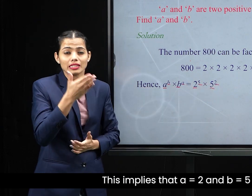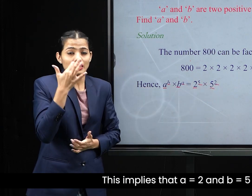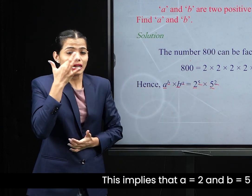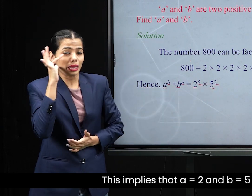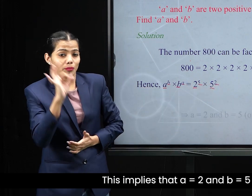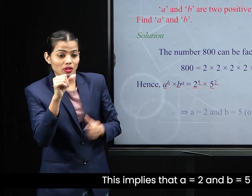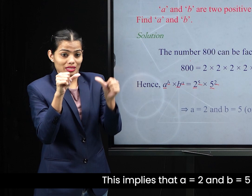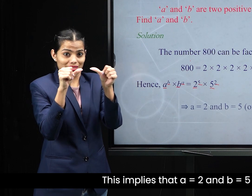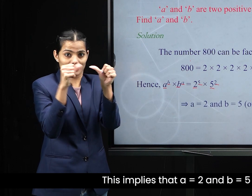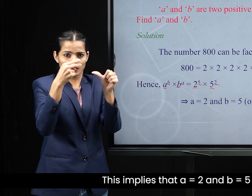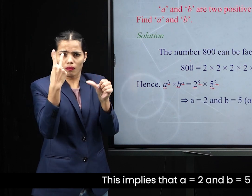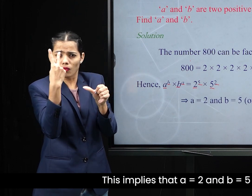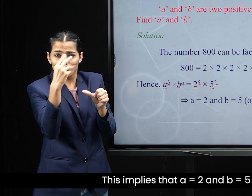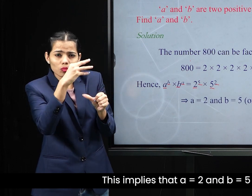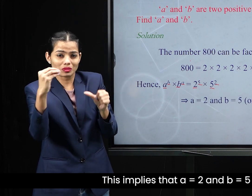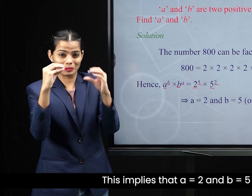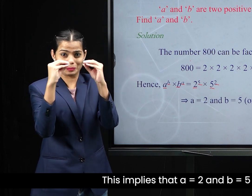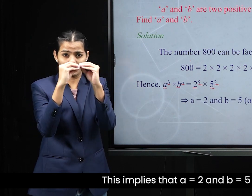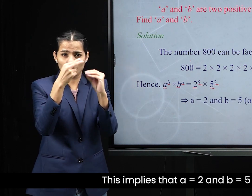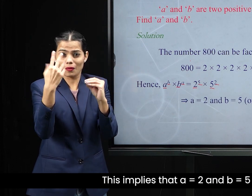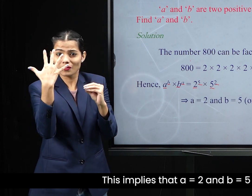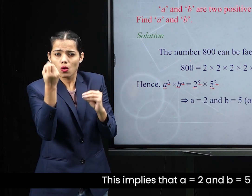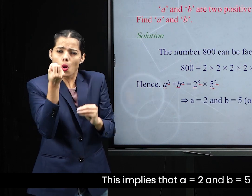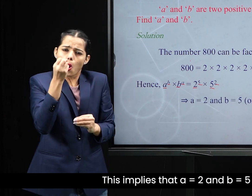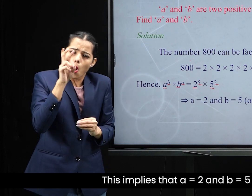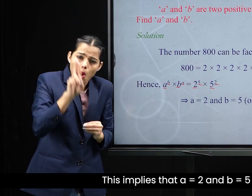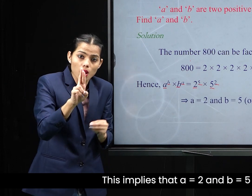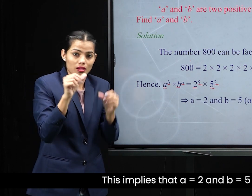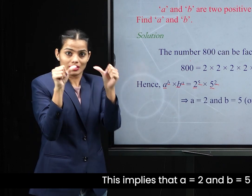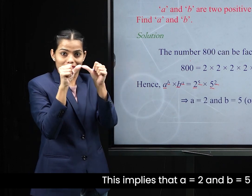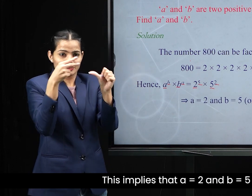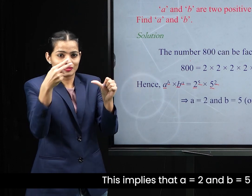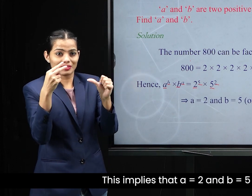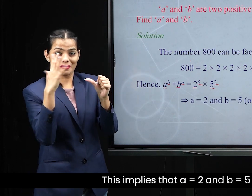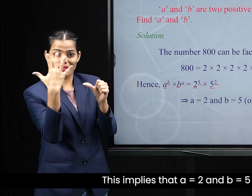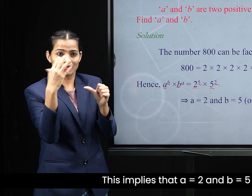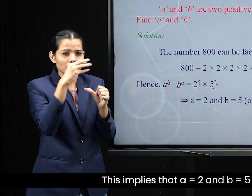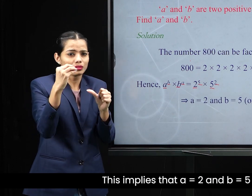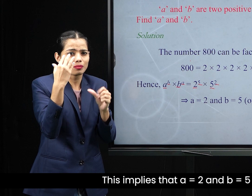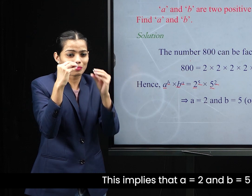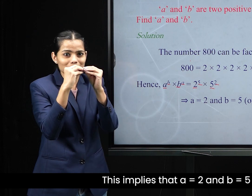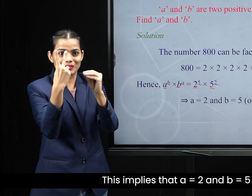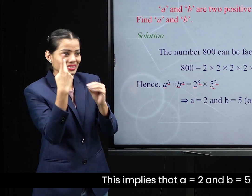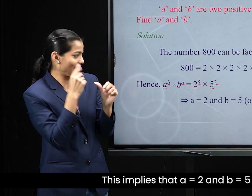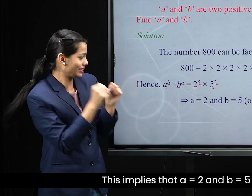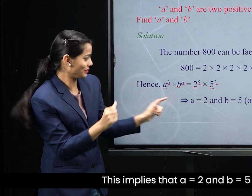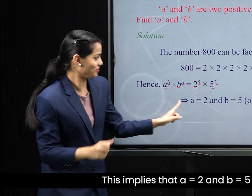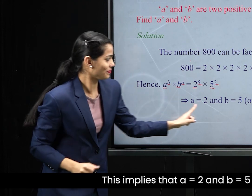This implies that a is equal to 2 and b is equal to 5, or a is equal to 5 and b is equal to